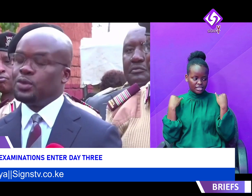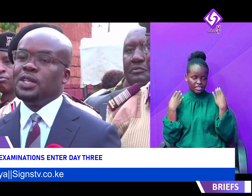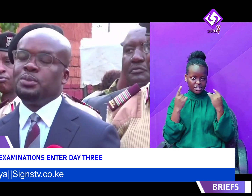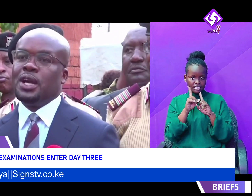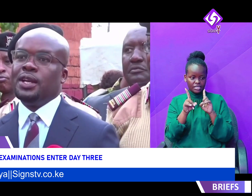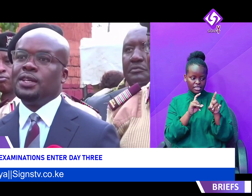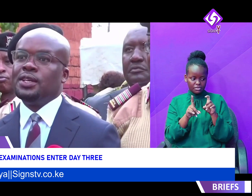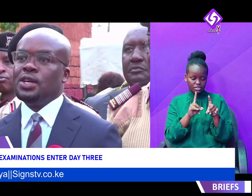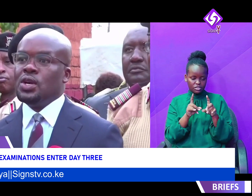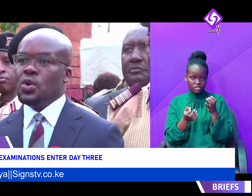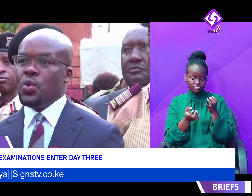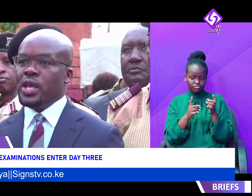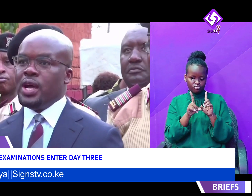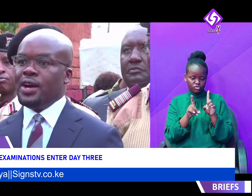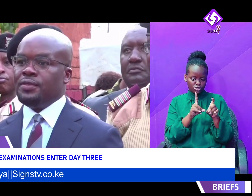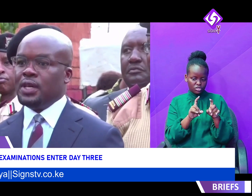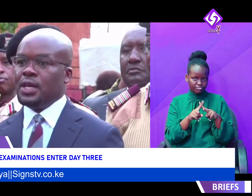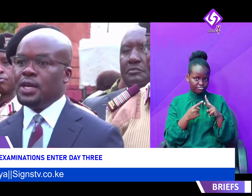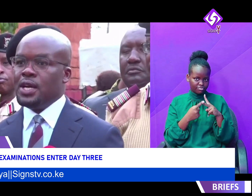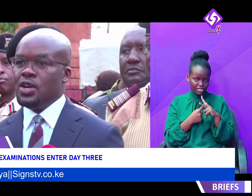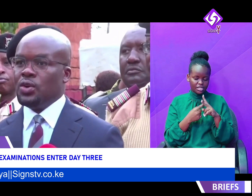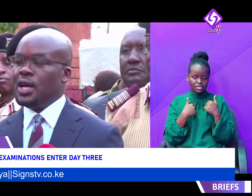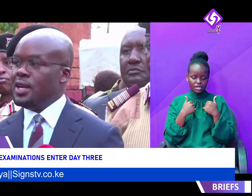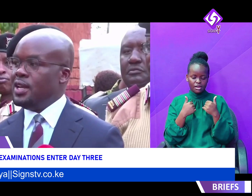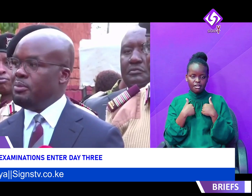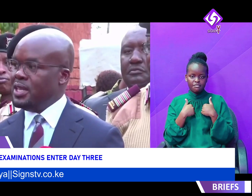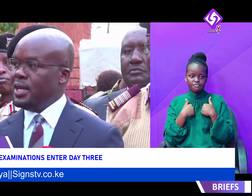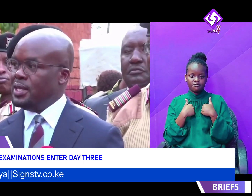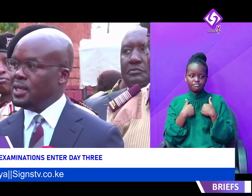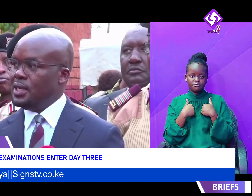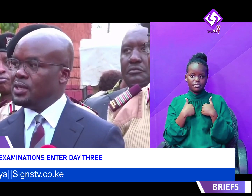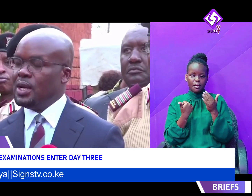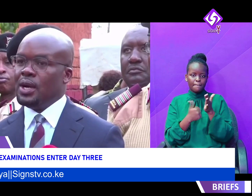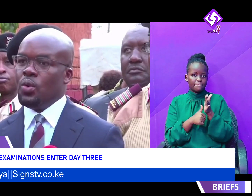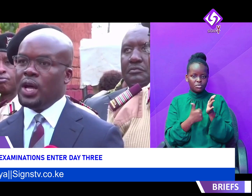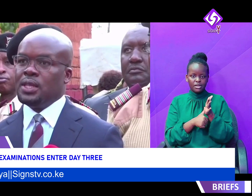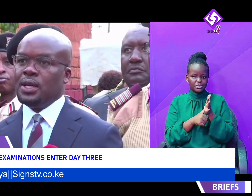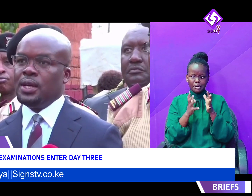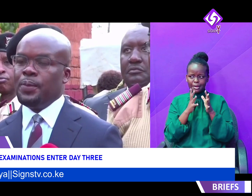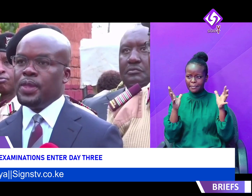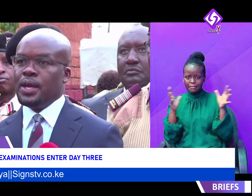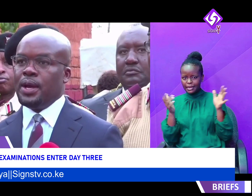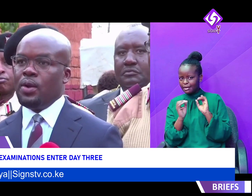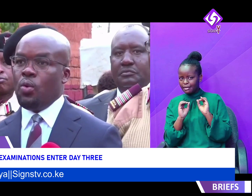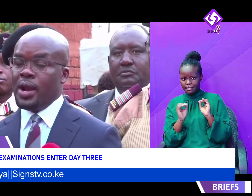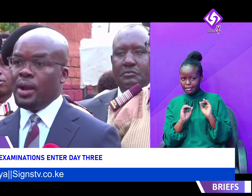assessments began, we have not had any major incidents worth worrying